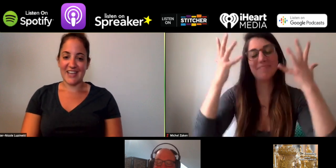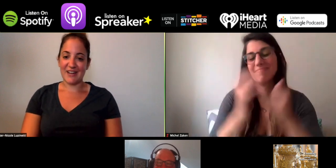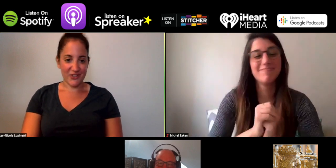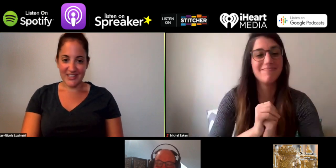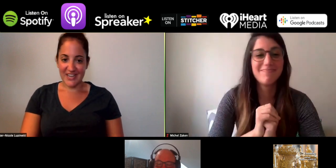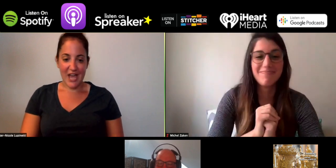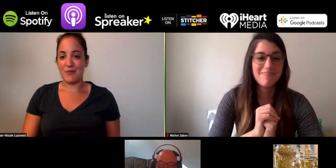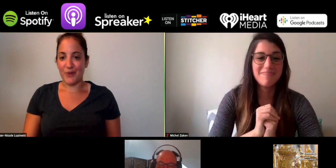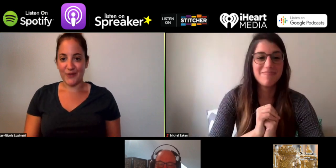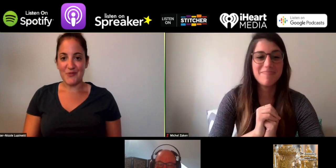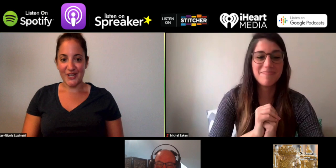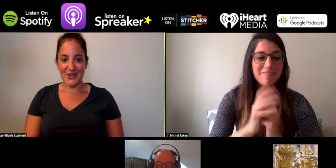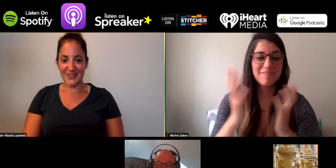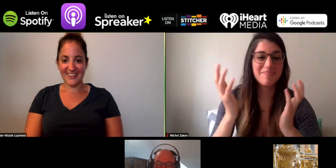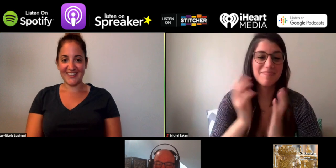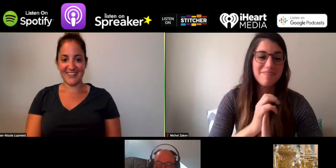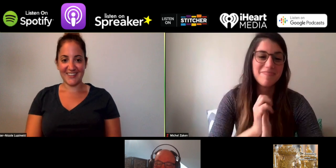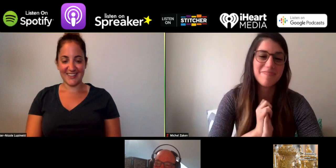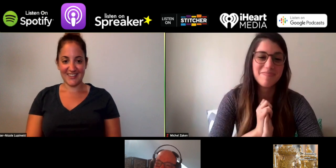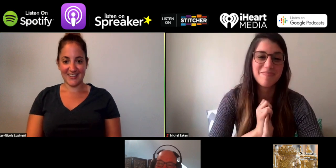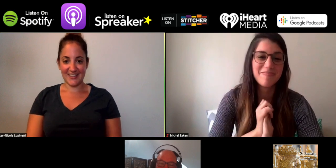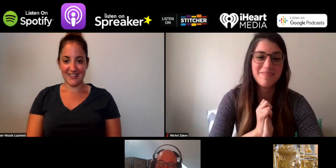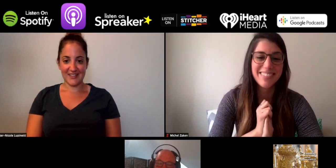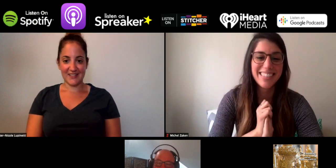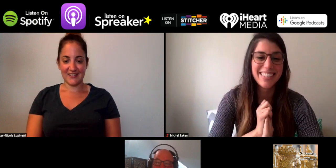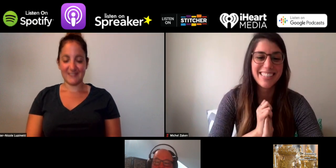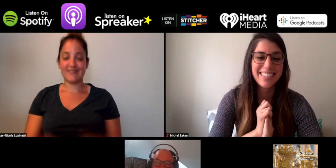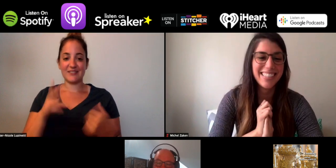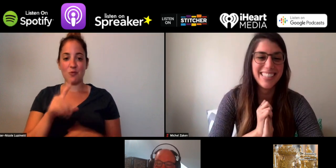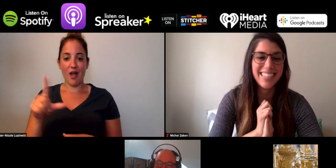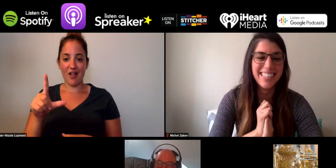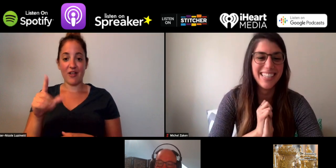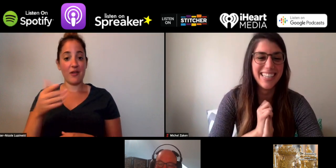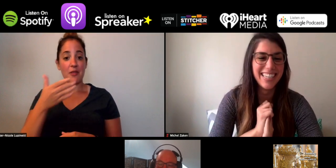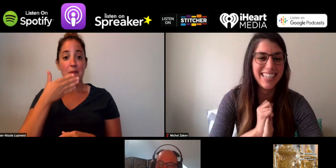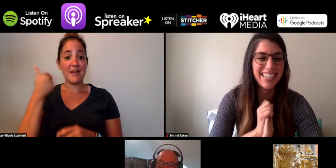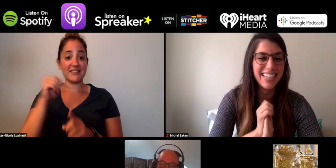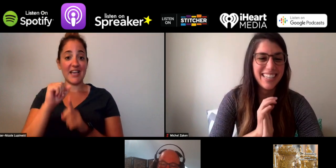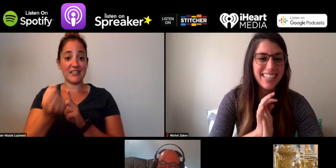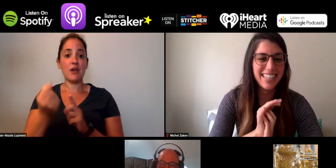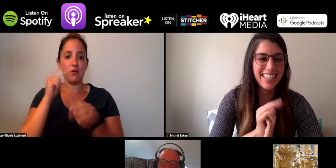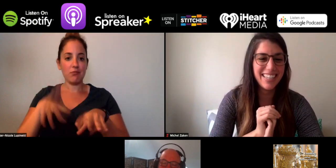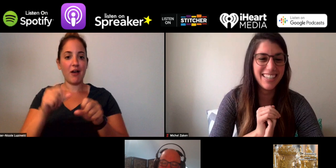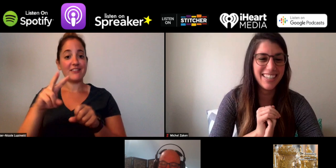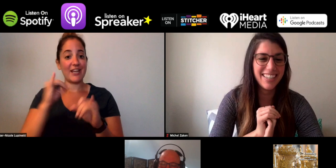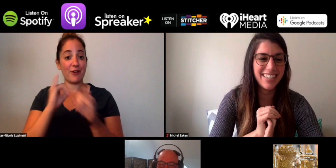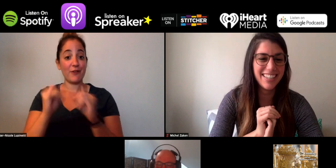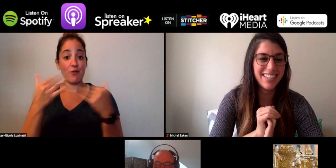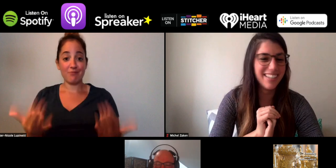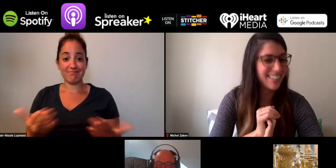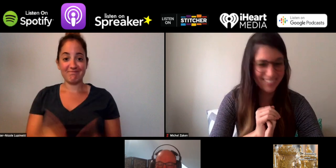ask that. I'm sure that's going to happen, but what are you going to do? Well, in the best case scenario, we do a second interview.